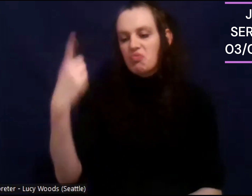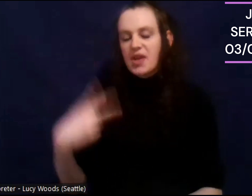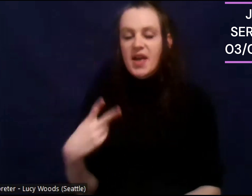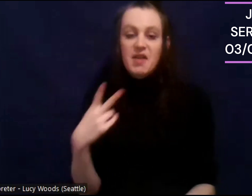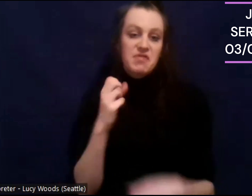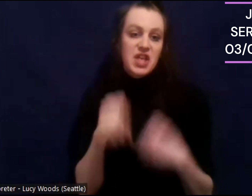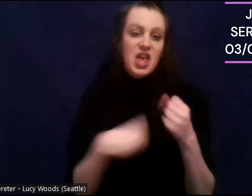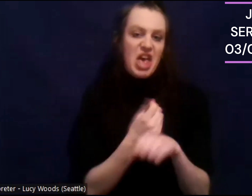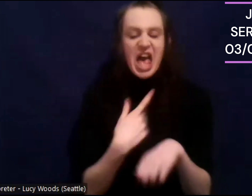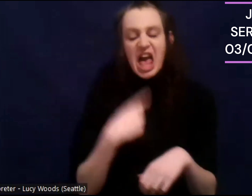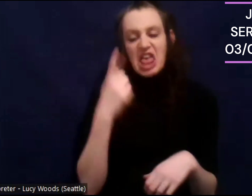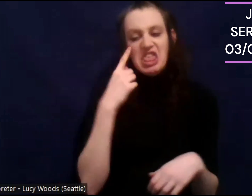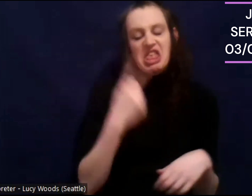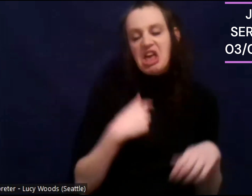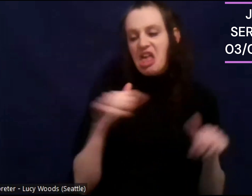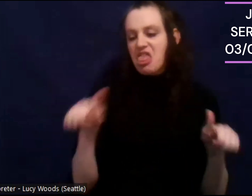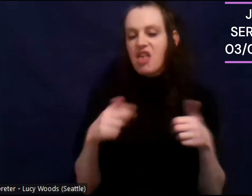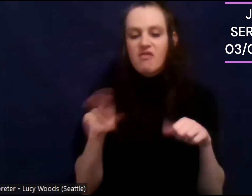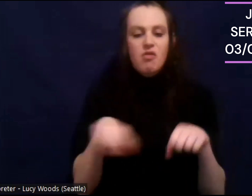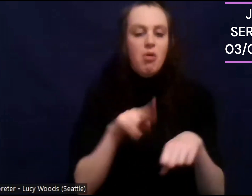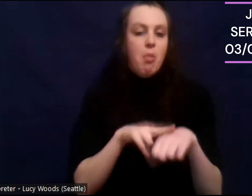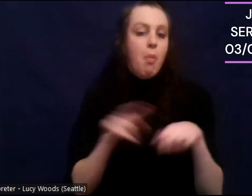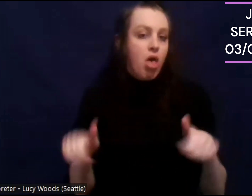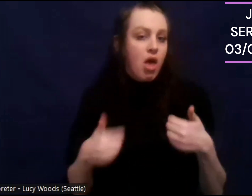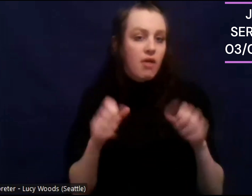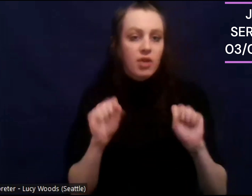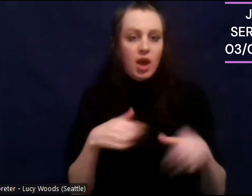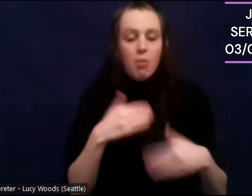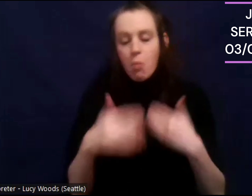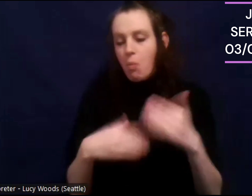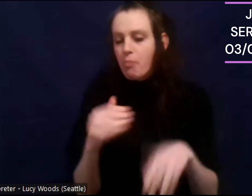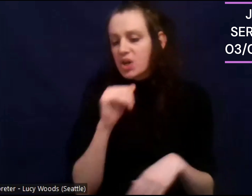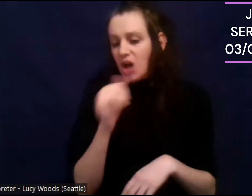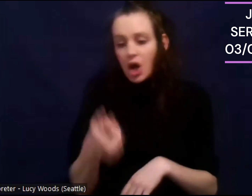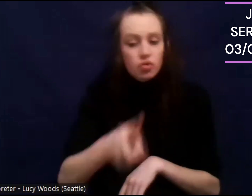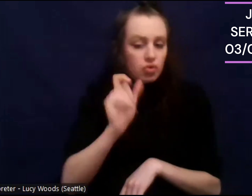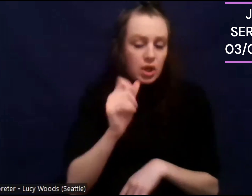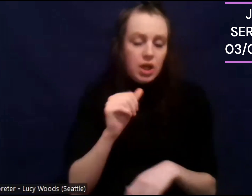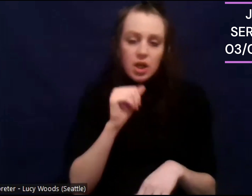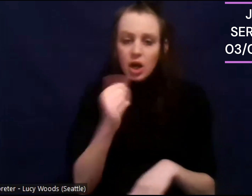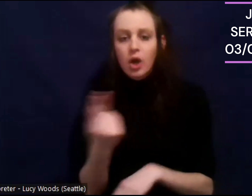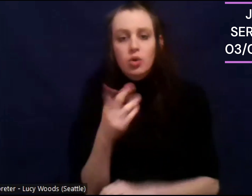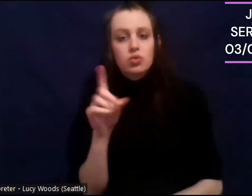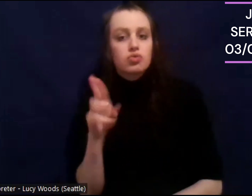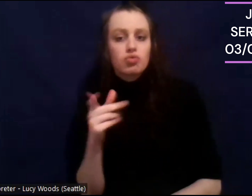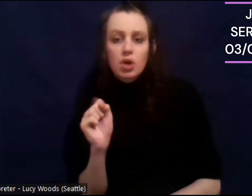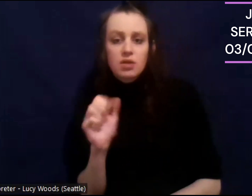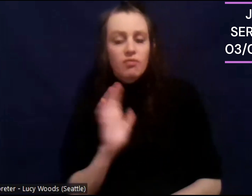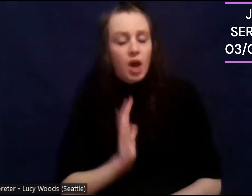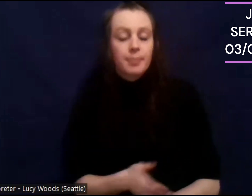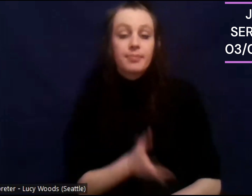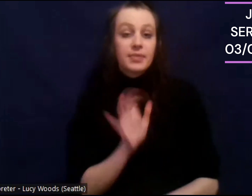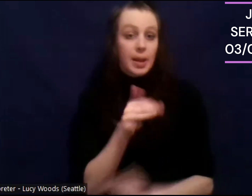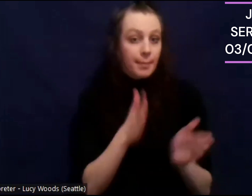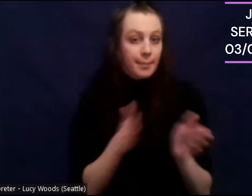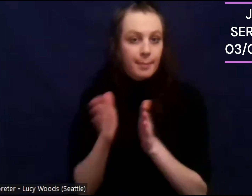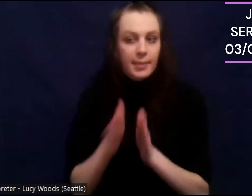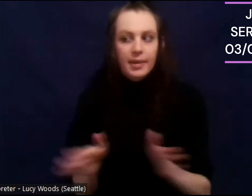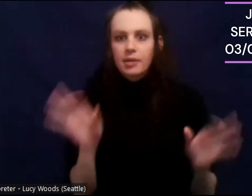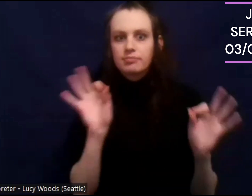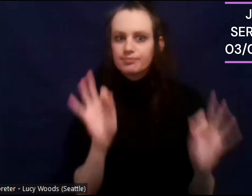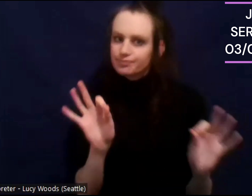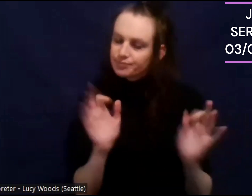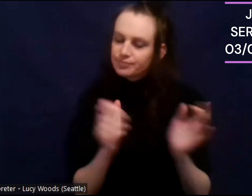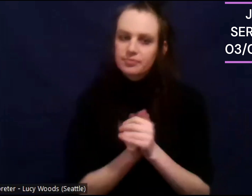live a normal life and just not drink and just not drug, right? And it was a great plan. I got in an